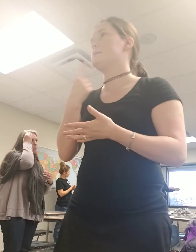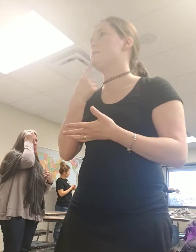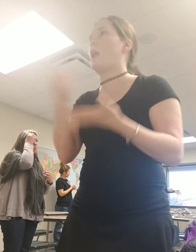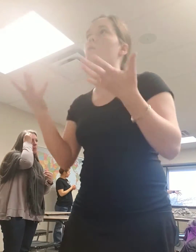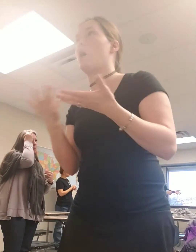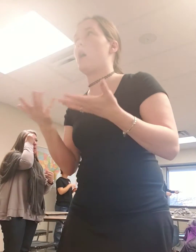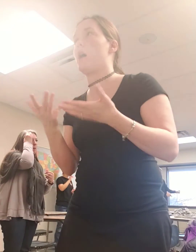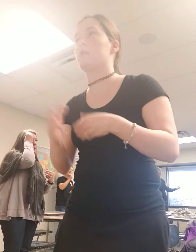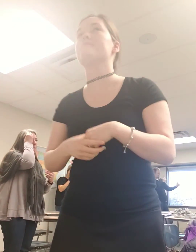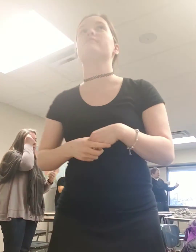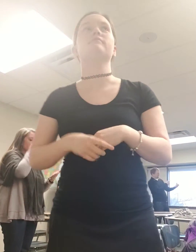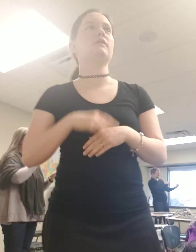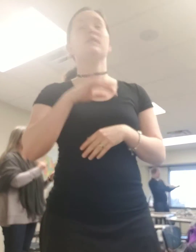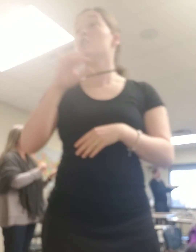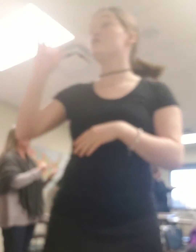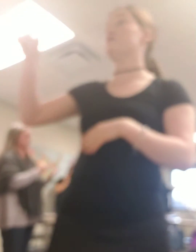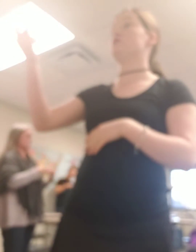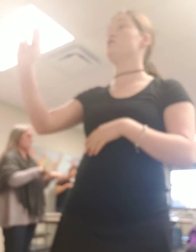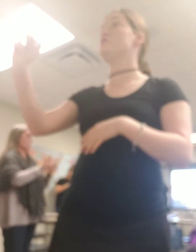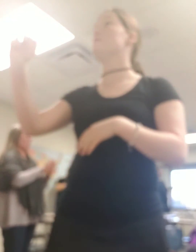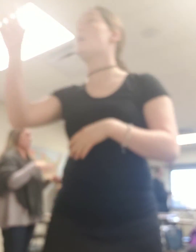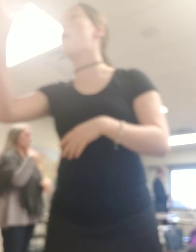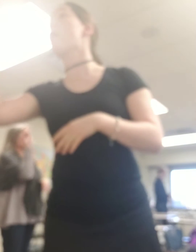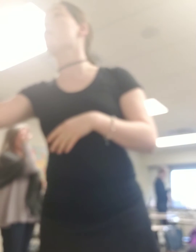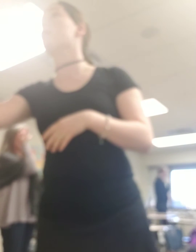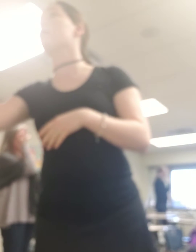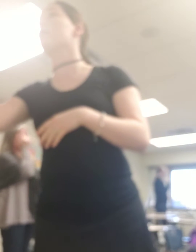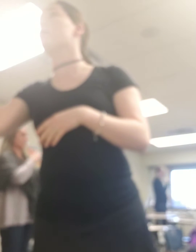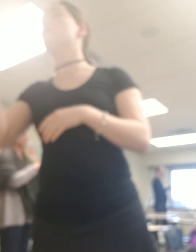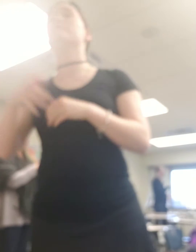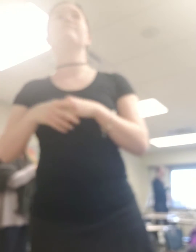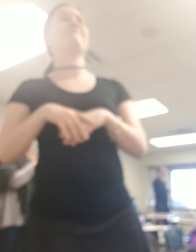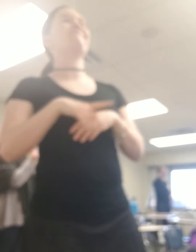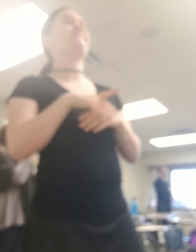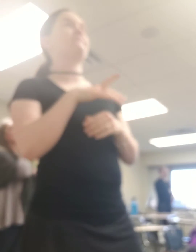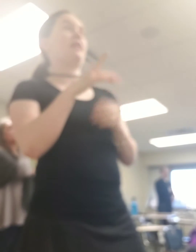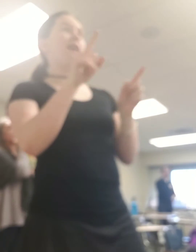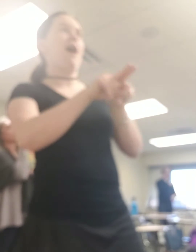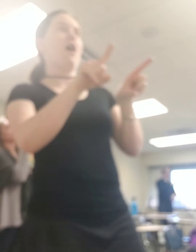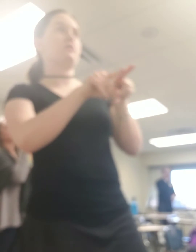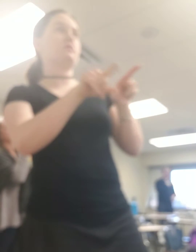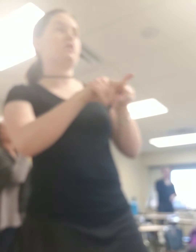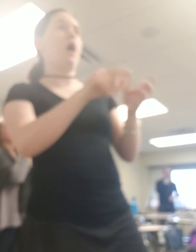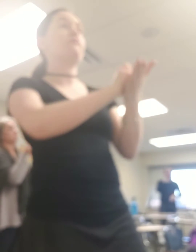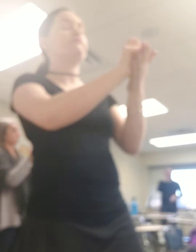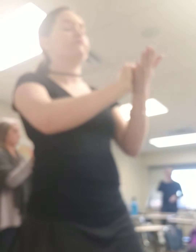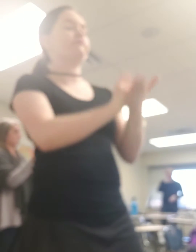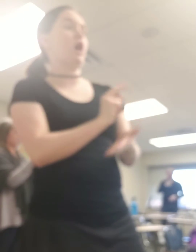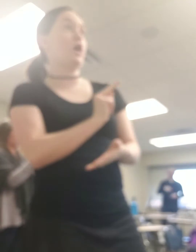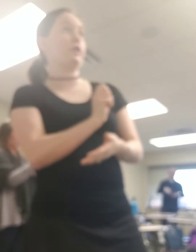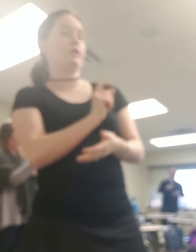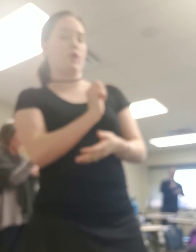said. Janelle, you have something to add? And you also like taking notes, things that you think may be important for you to